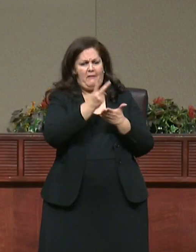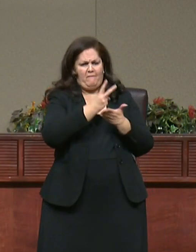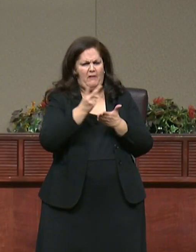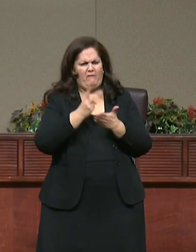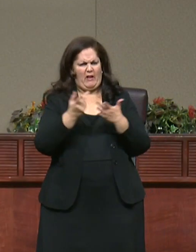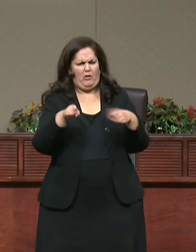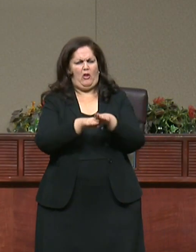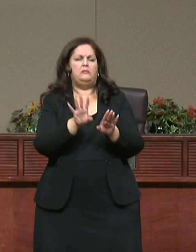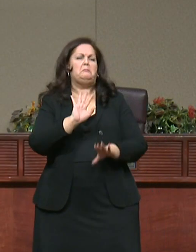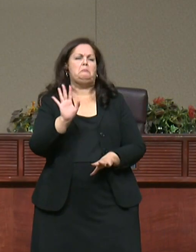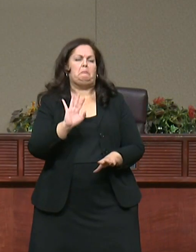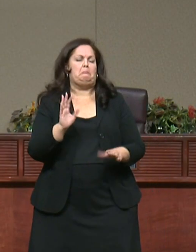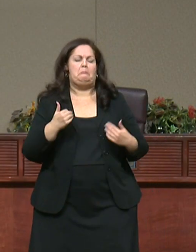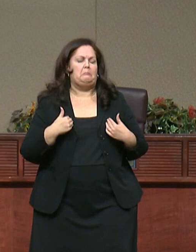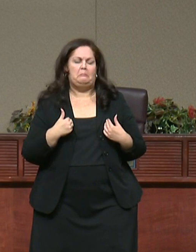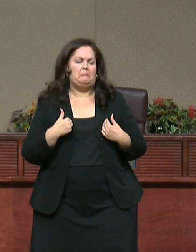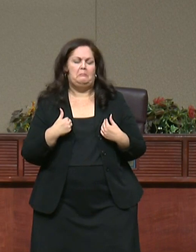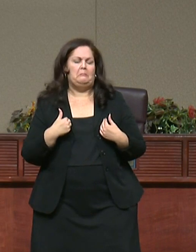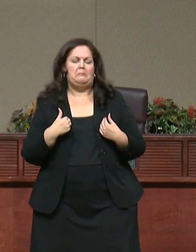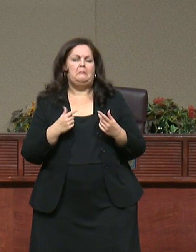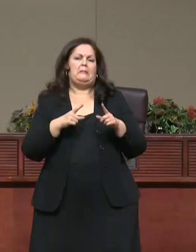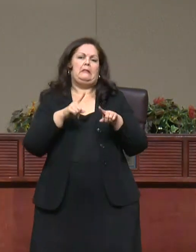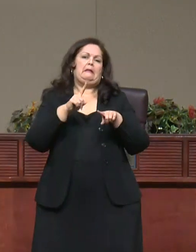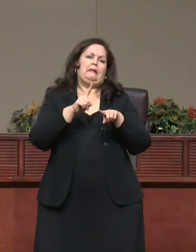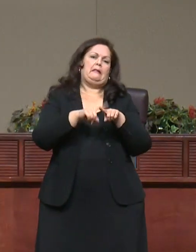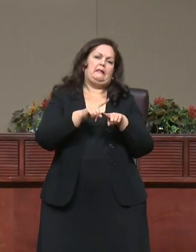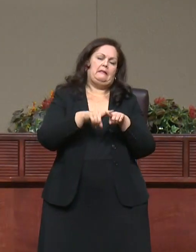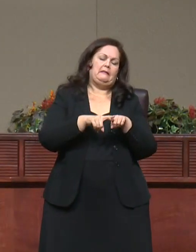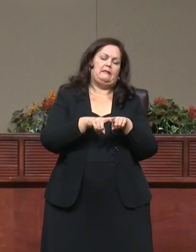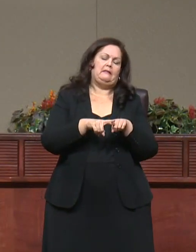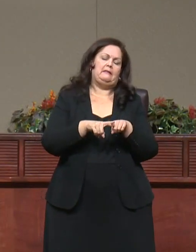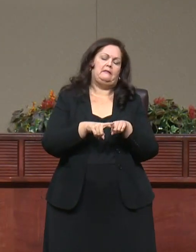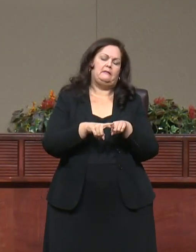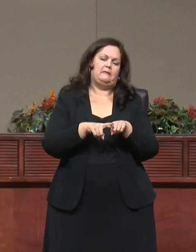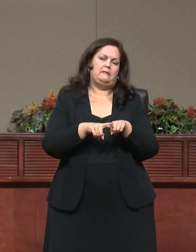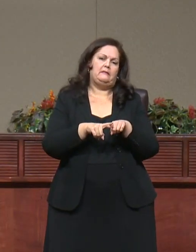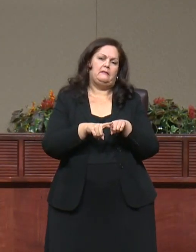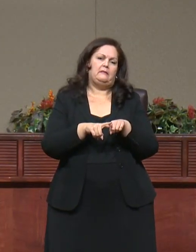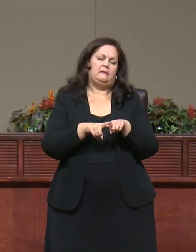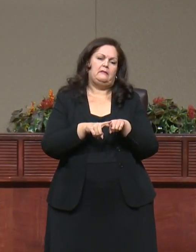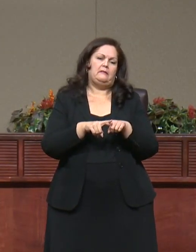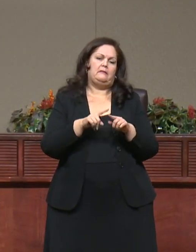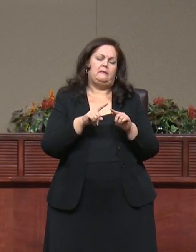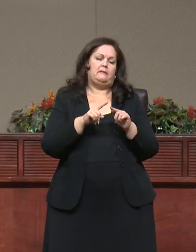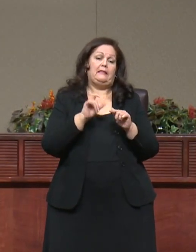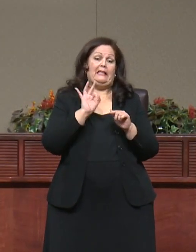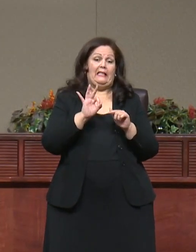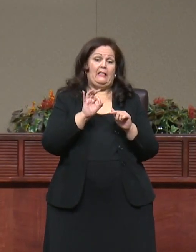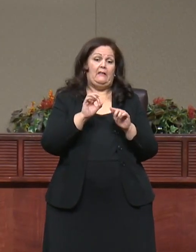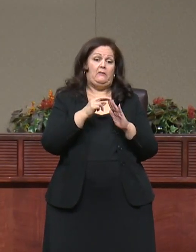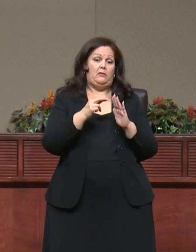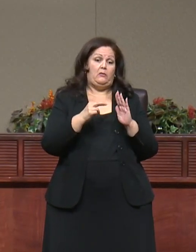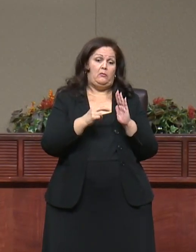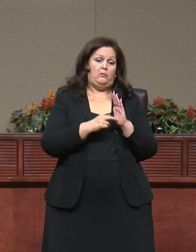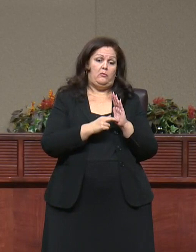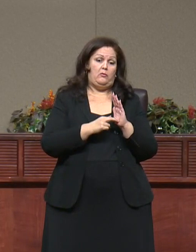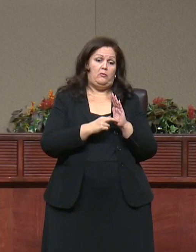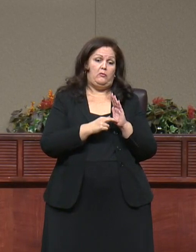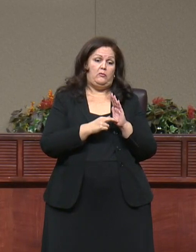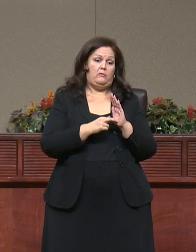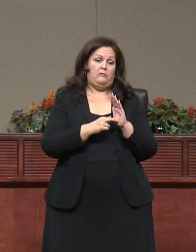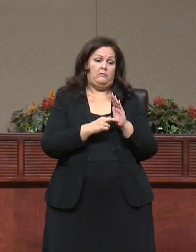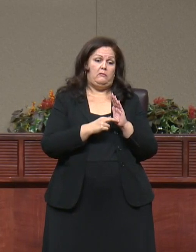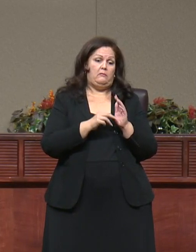but depending upon, I think, the severity of the infraction, it